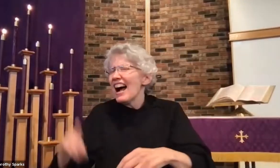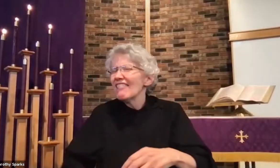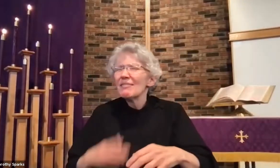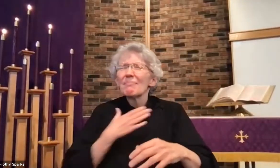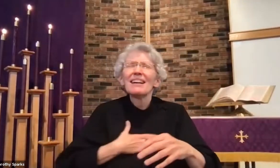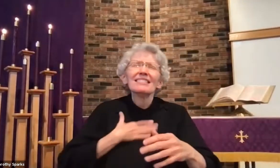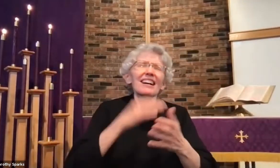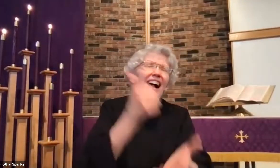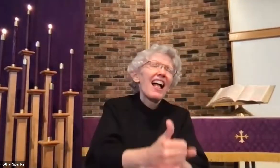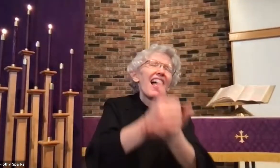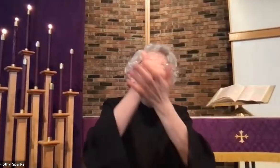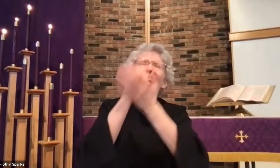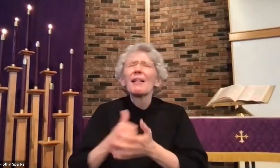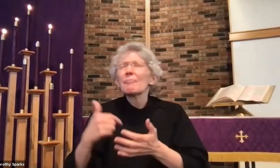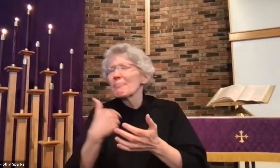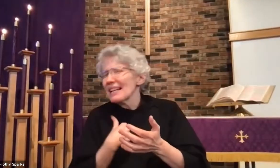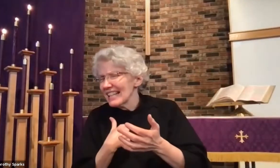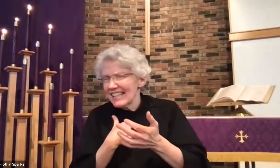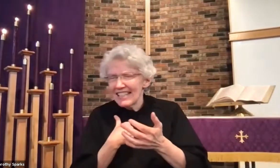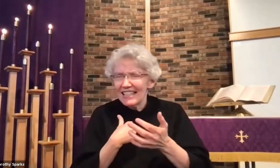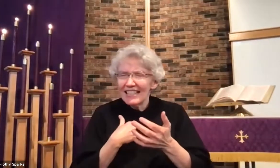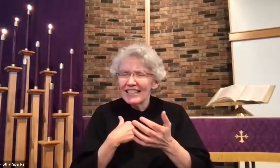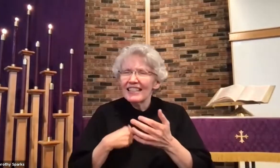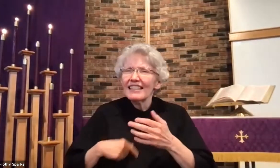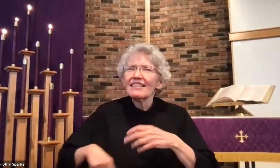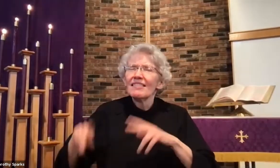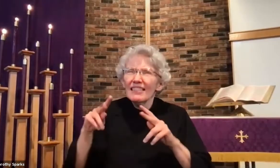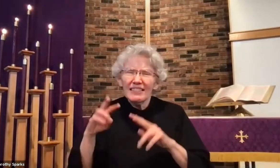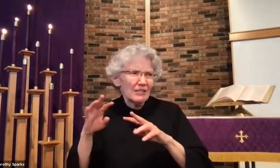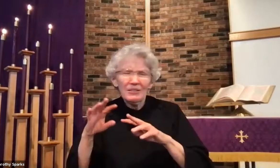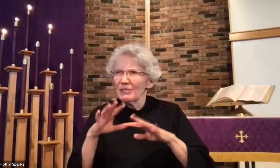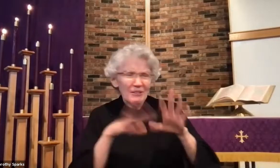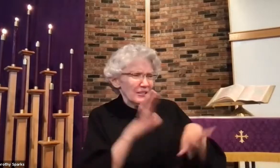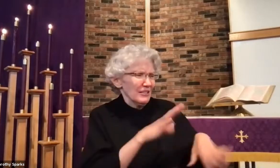"Jesus, Son of David, please help me."